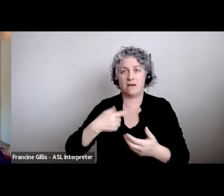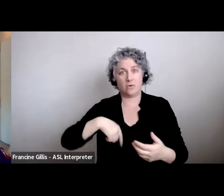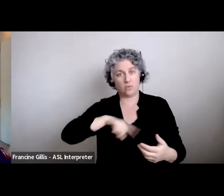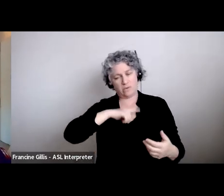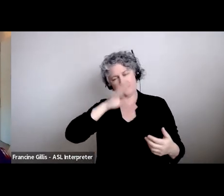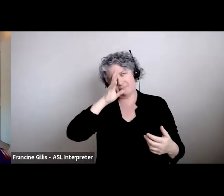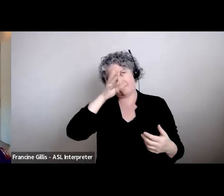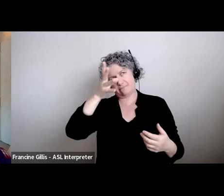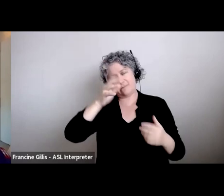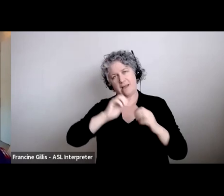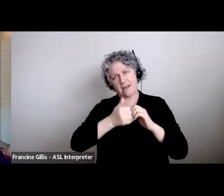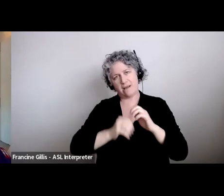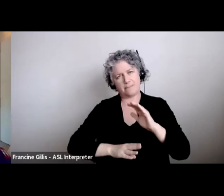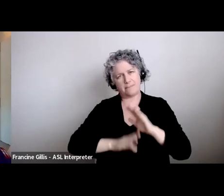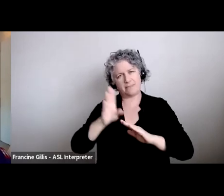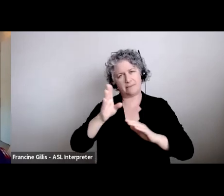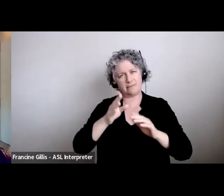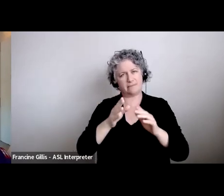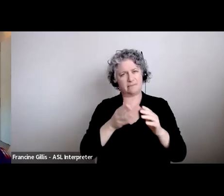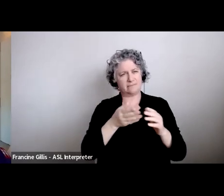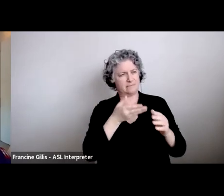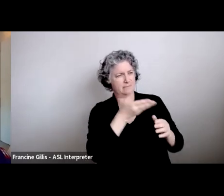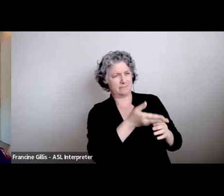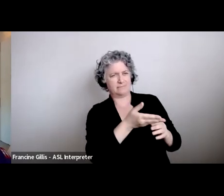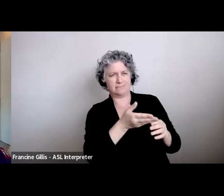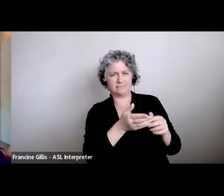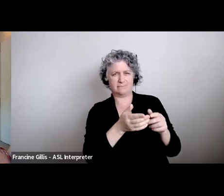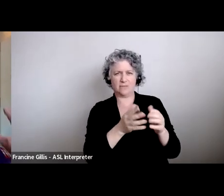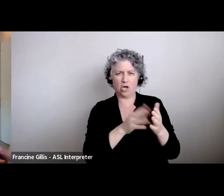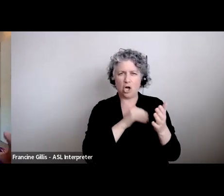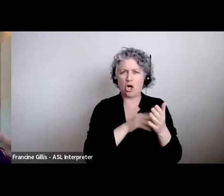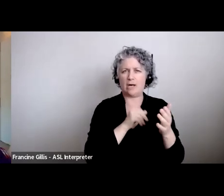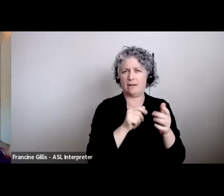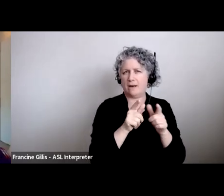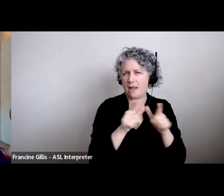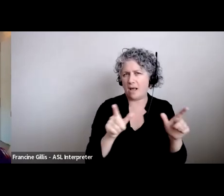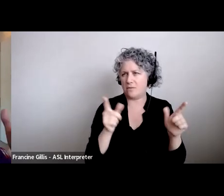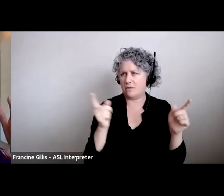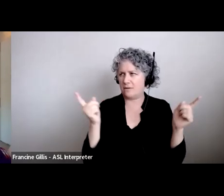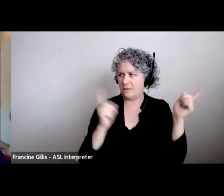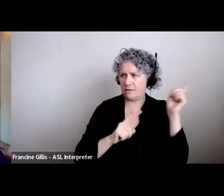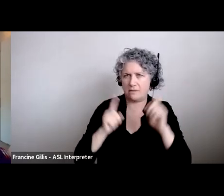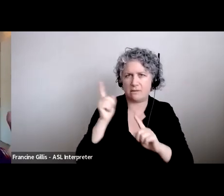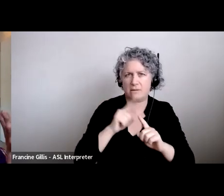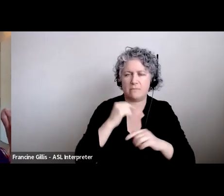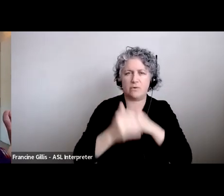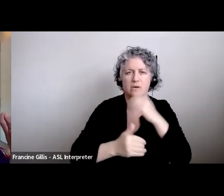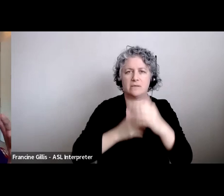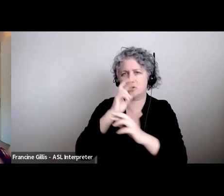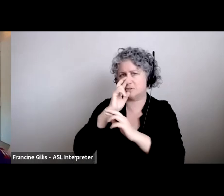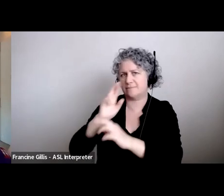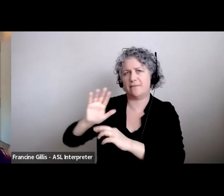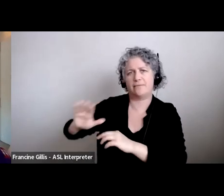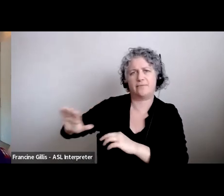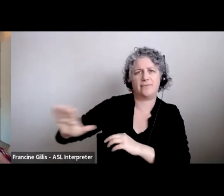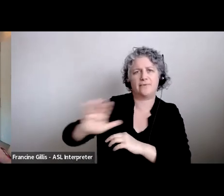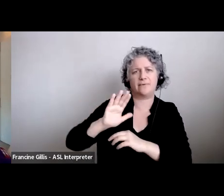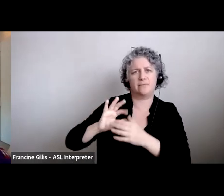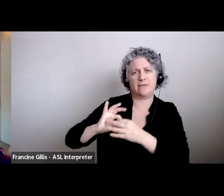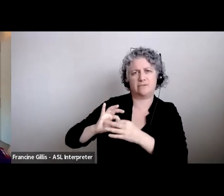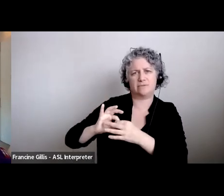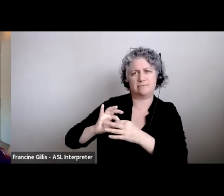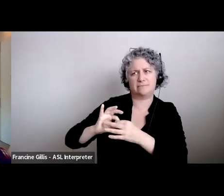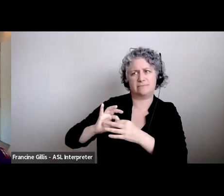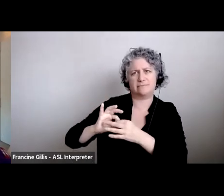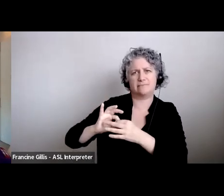way to build that language learning into a process that respected the relationship